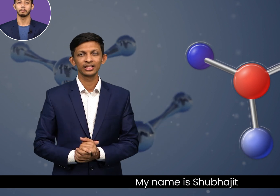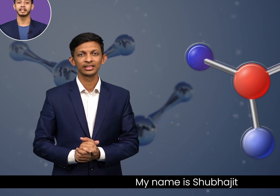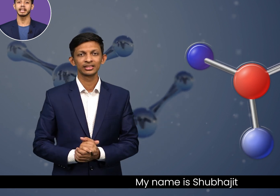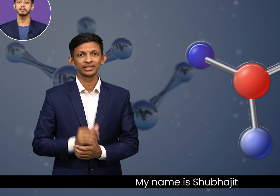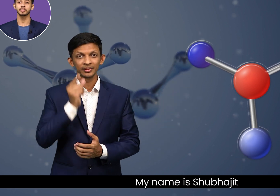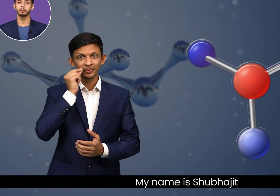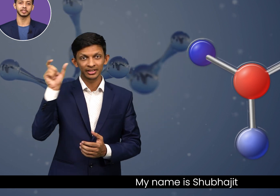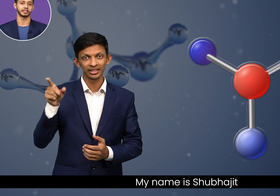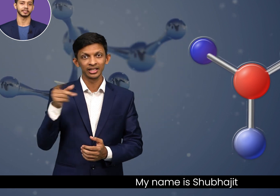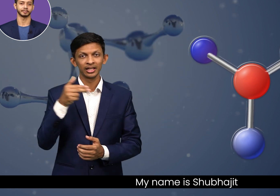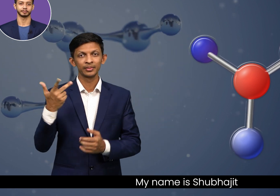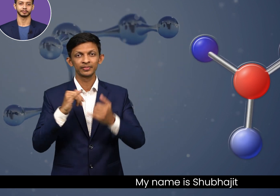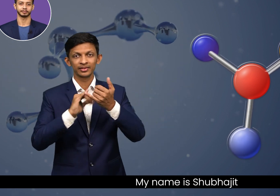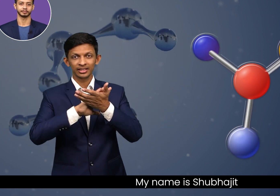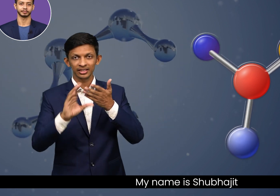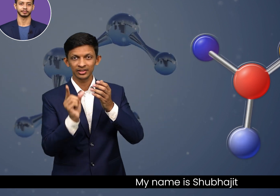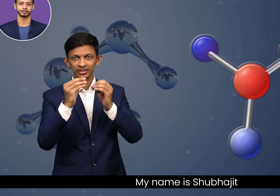My name is Shubhajit.